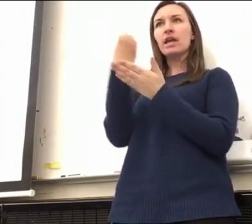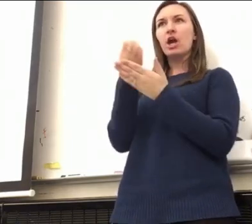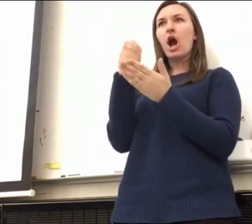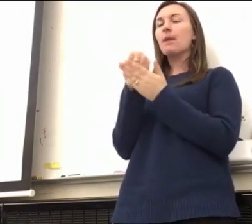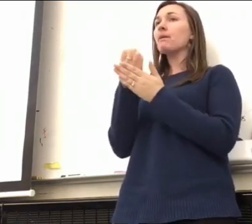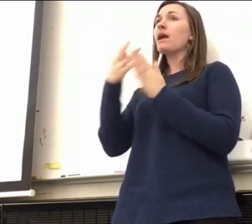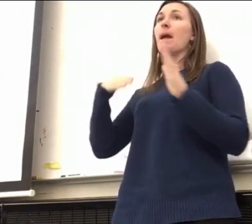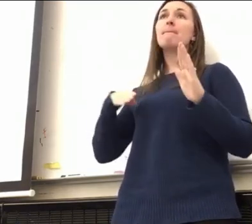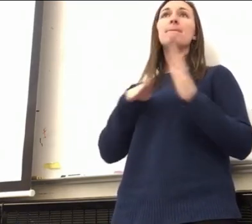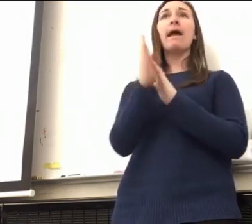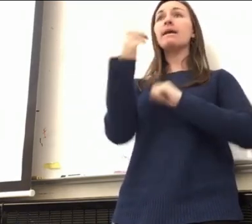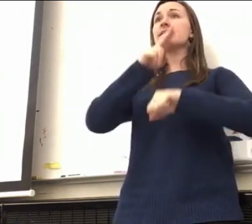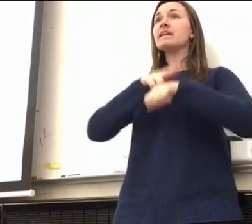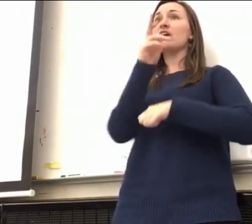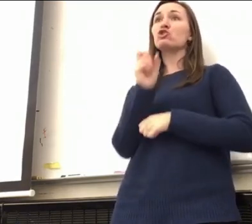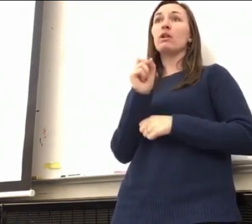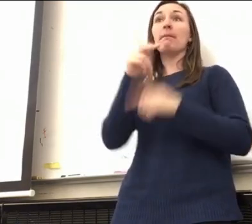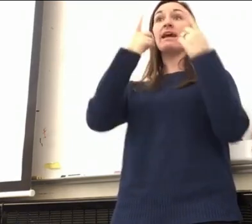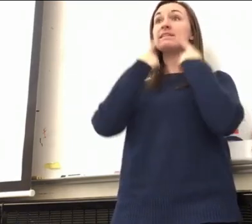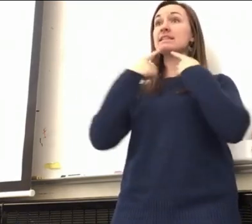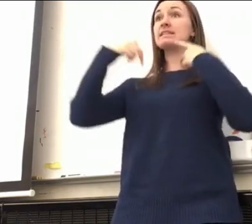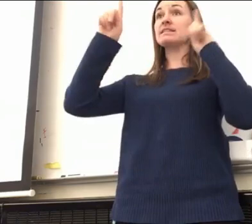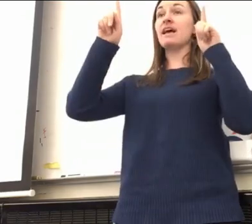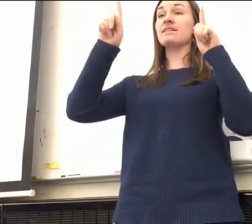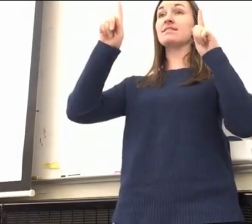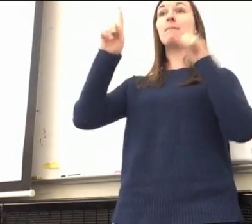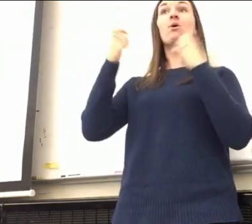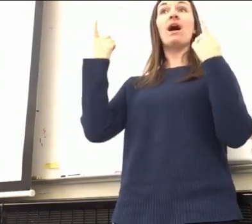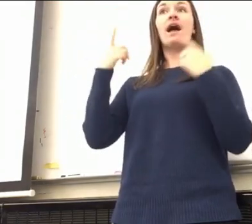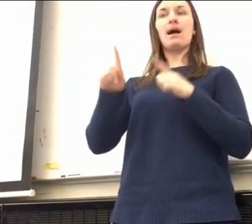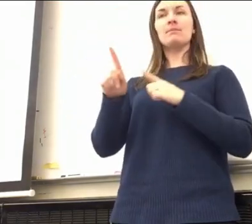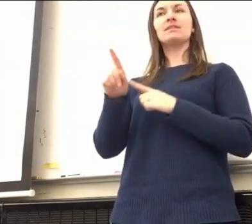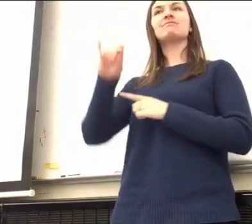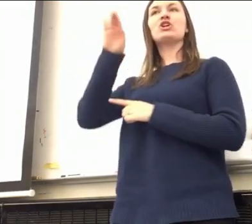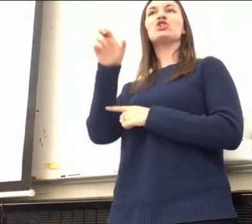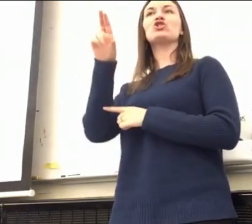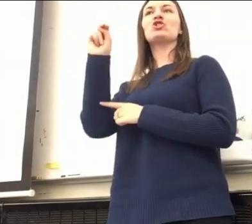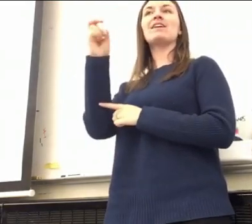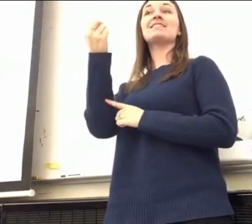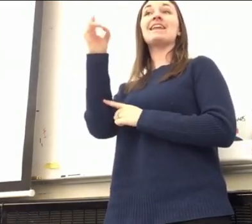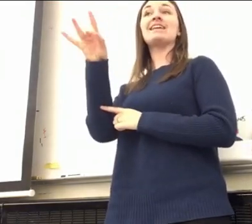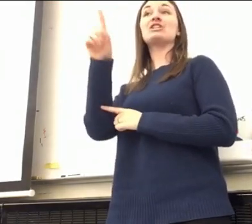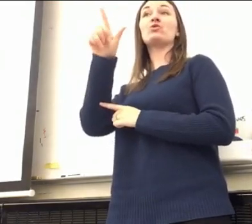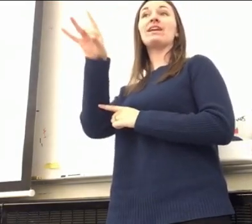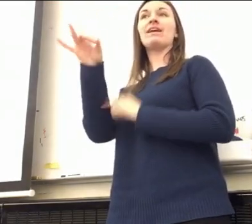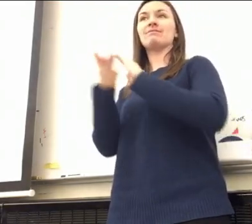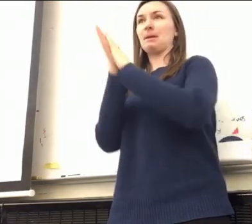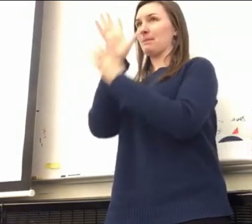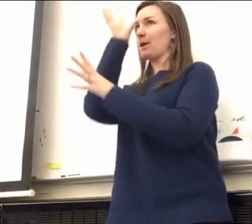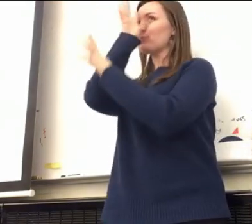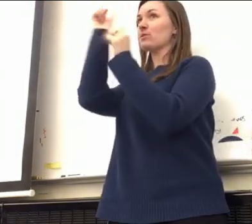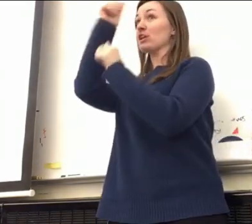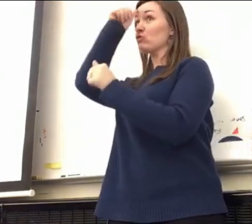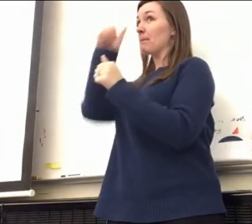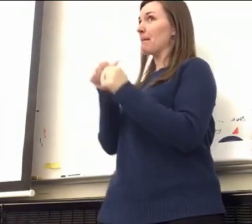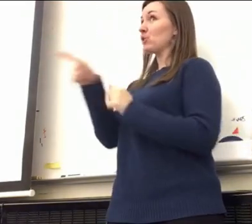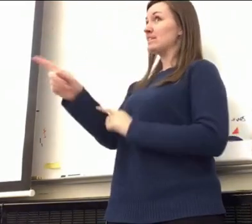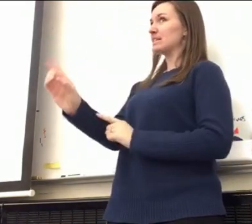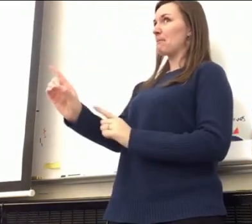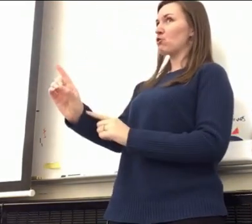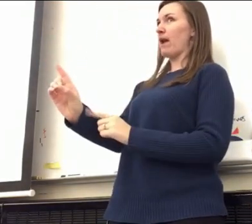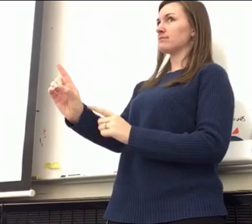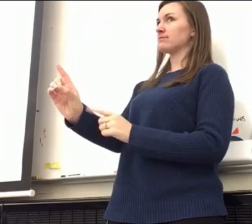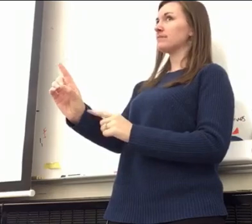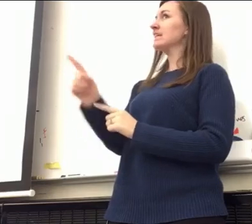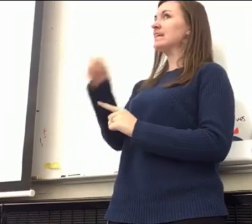the national bank is a complete success, and then comes Andrew Jackson in 1828. You see, Andrew Jackson, remember, he's a Democrat.